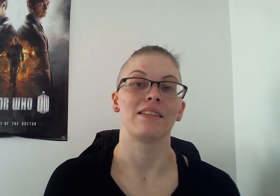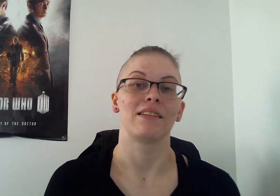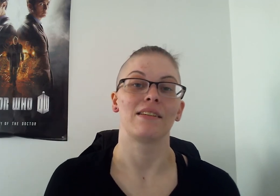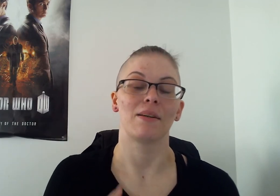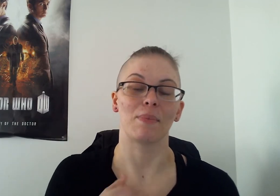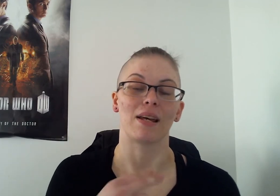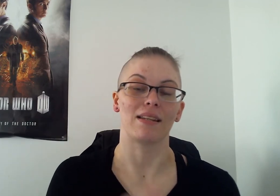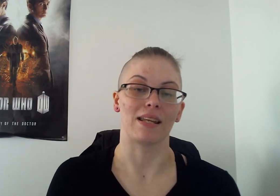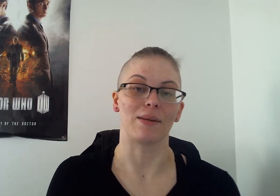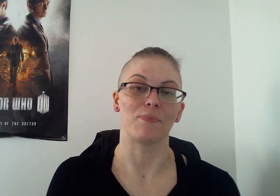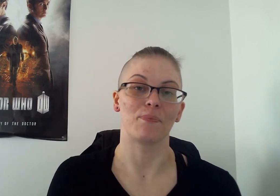My name,